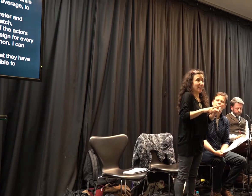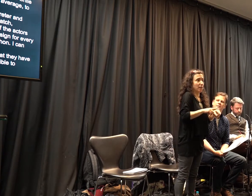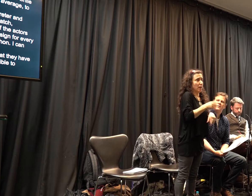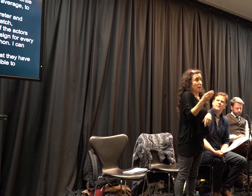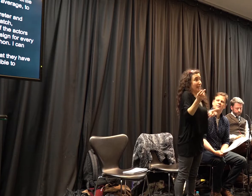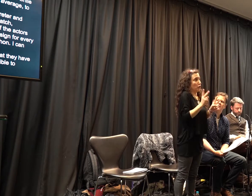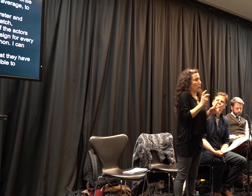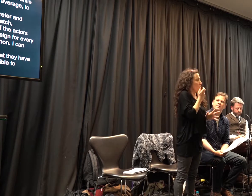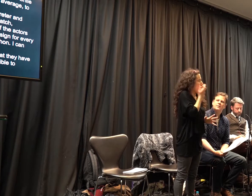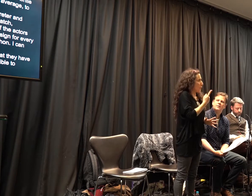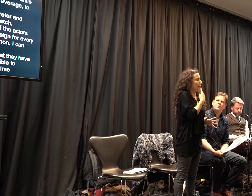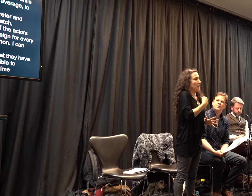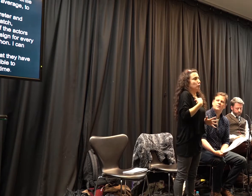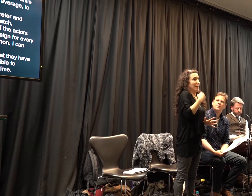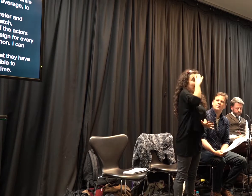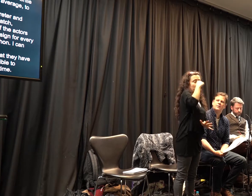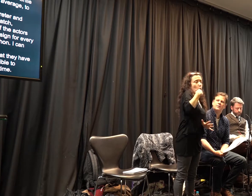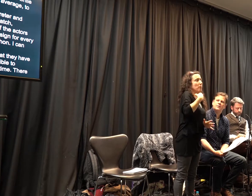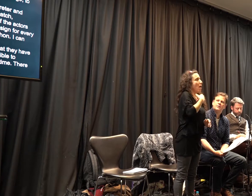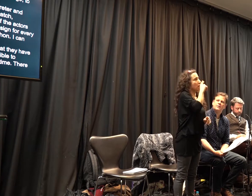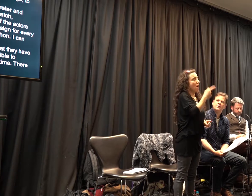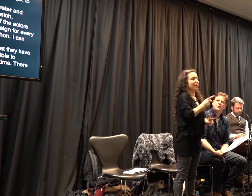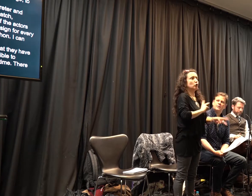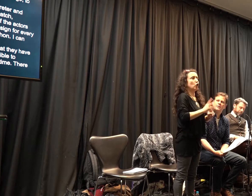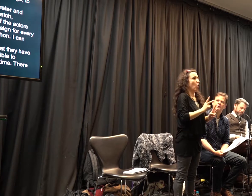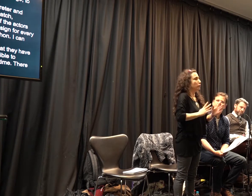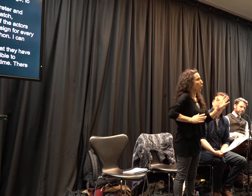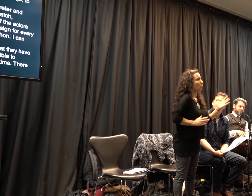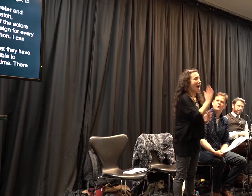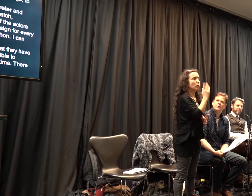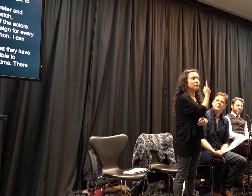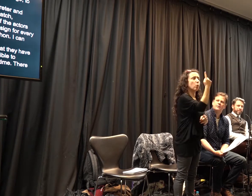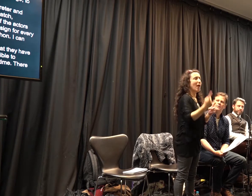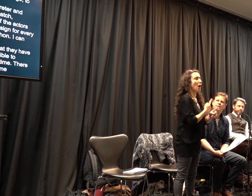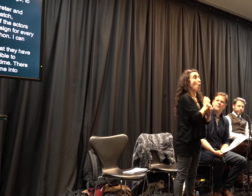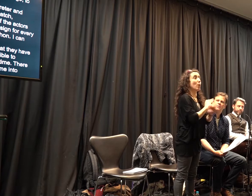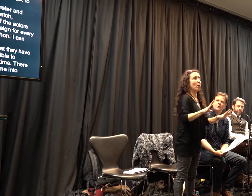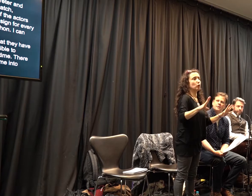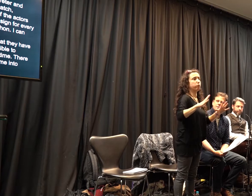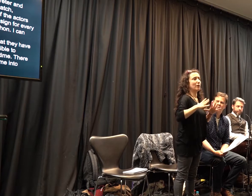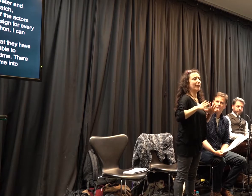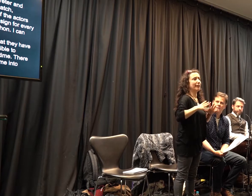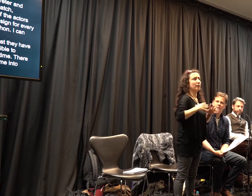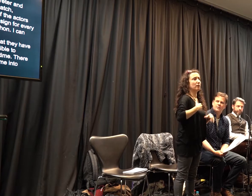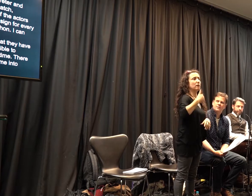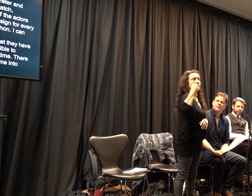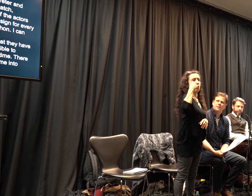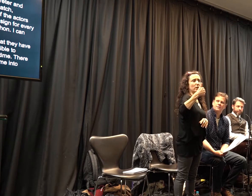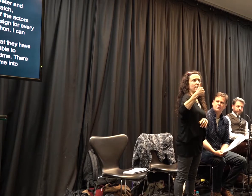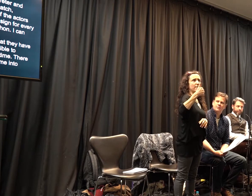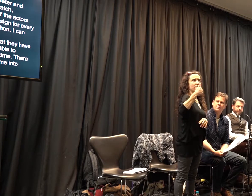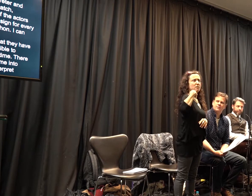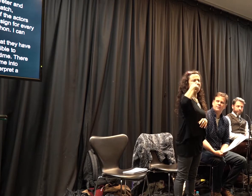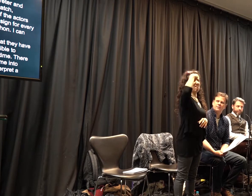that time. There's been so many interpreters that have come into meetings with me and have said, I can't interpret a 1-hour